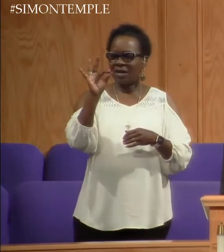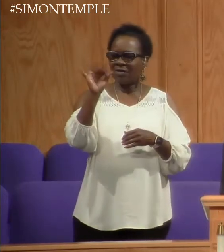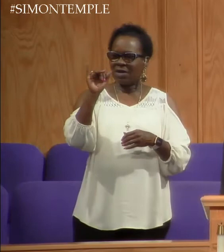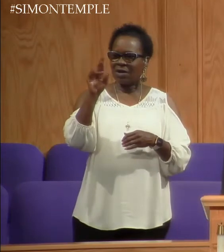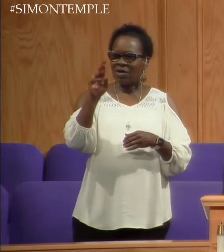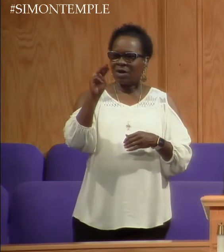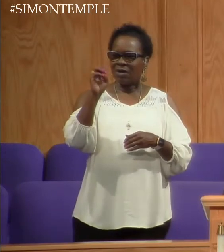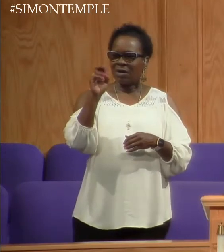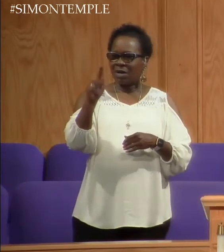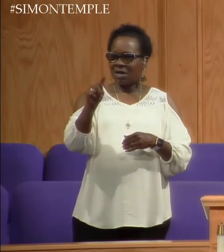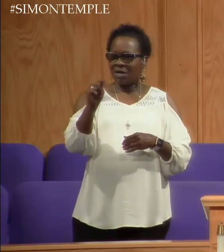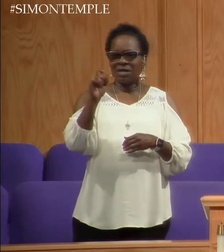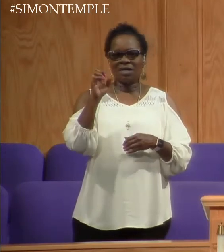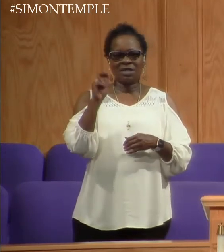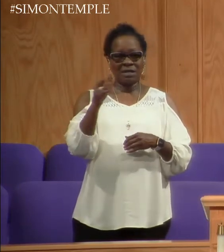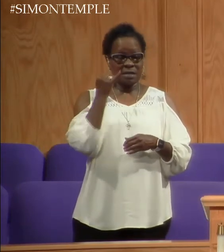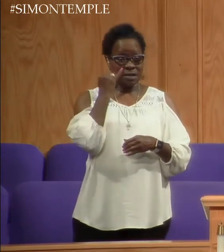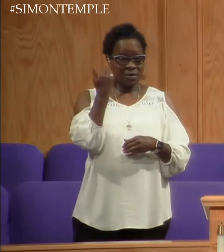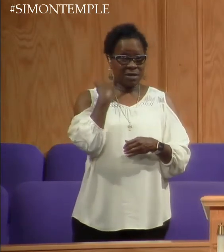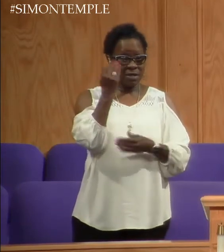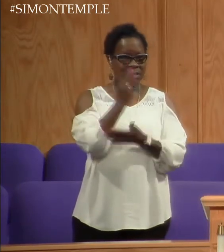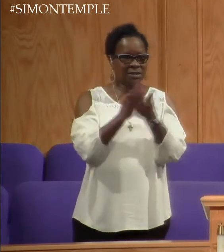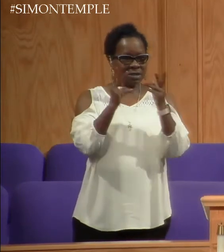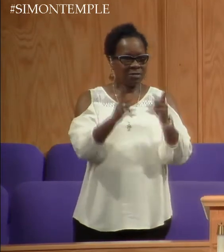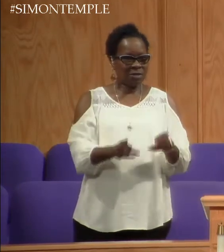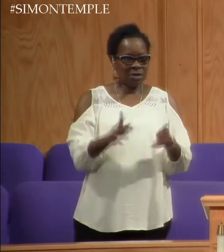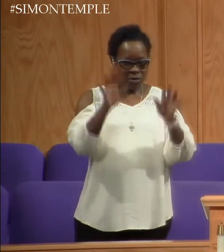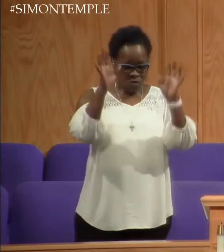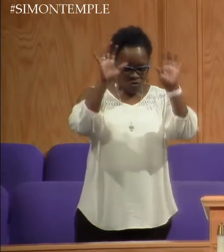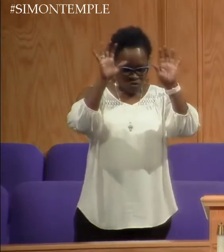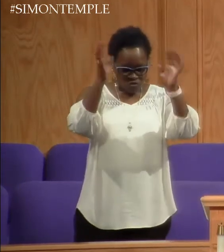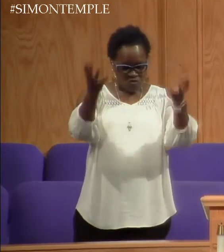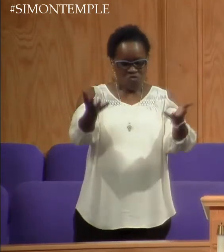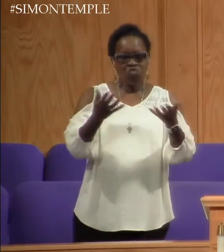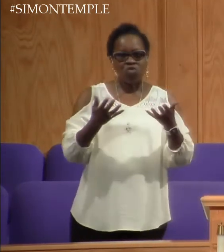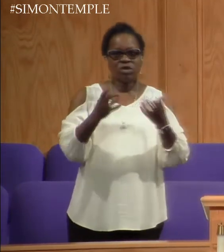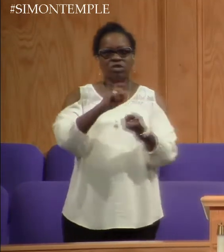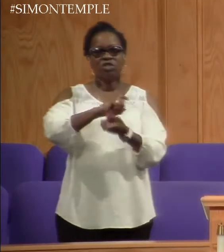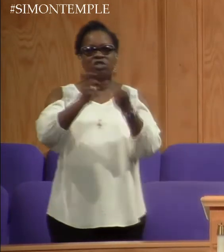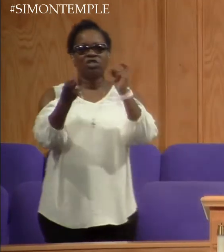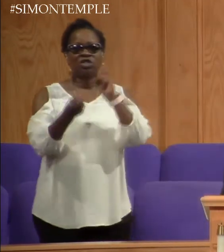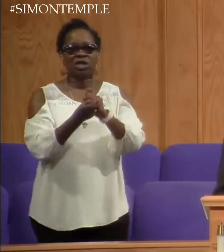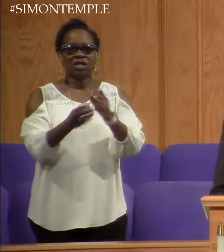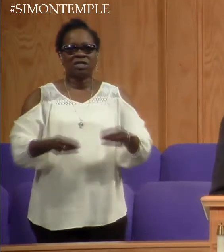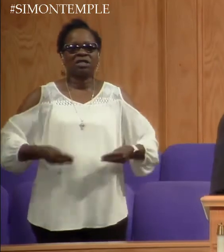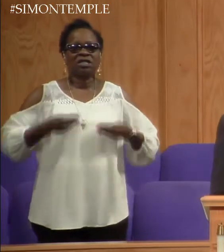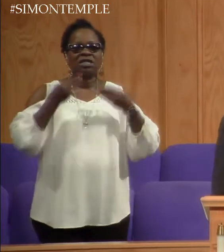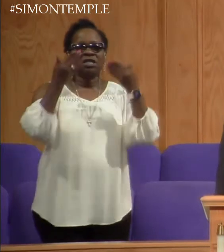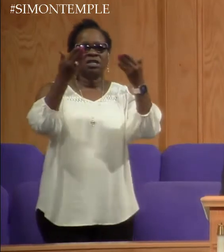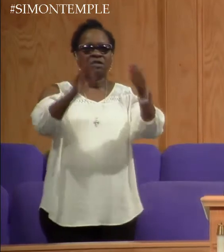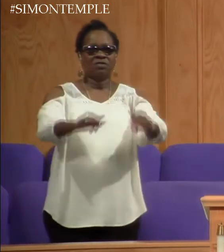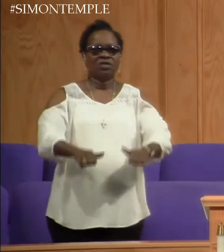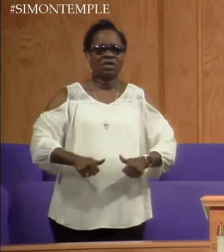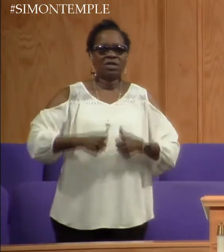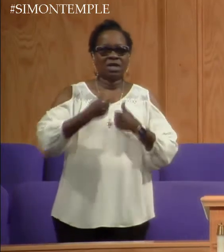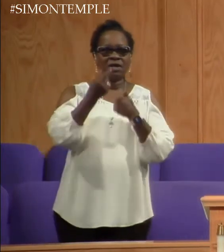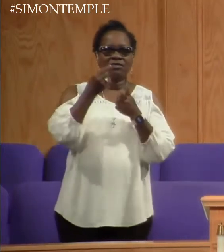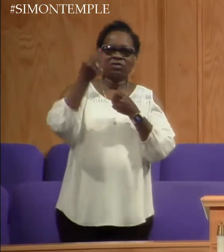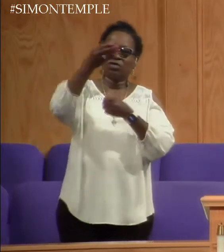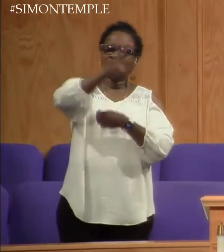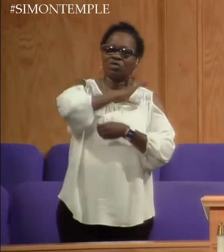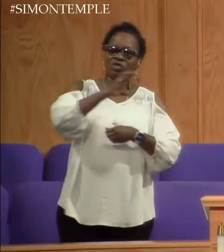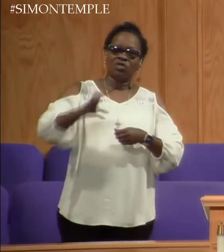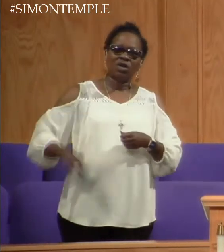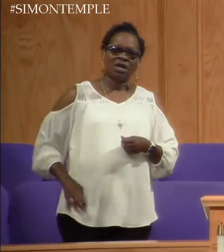there's someone, after the call has been made, wants to give your life to Christ today, understanding that nothing shall separate you from the love